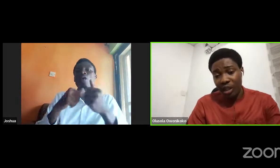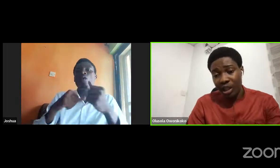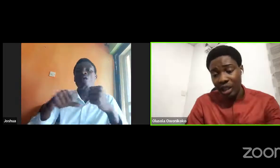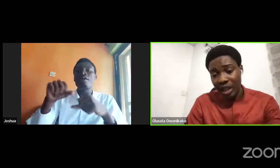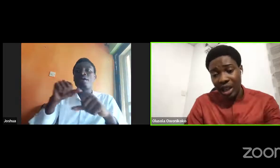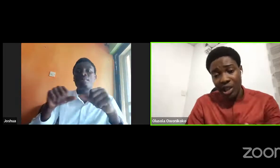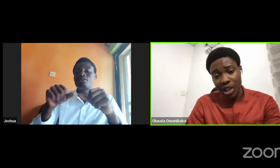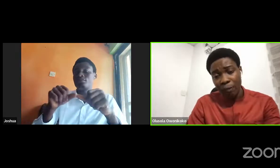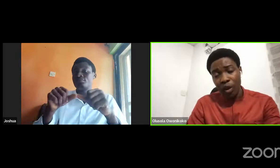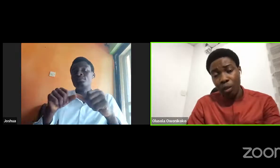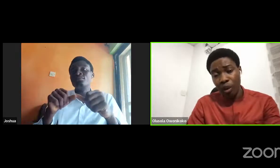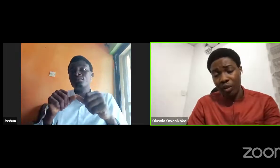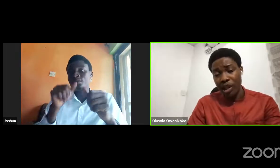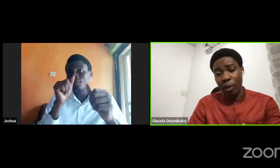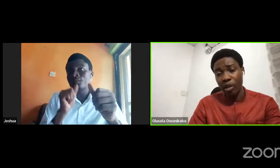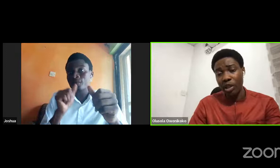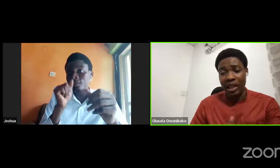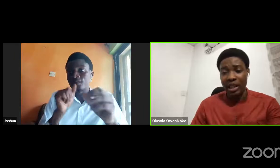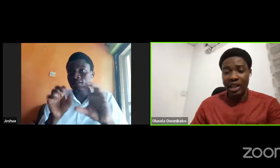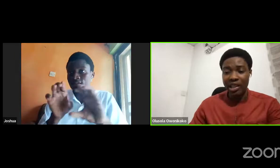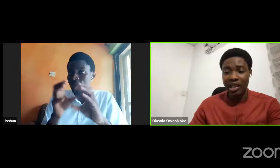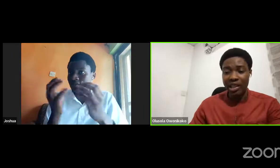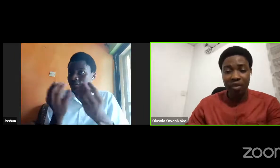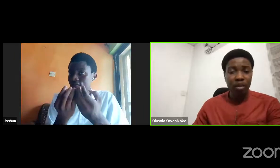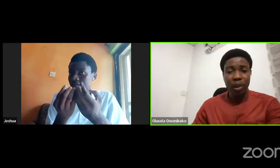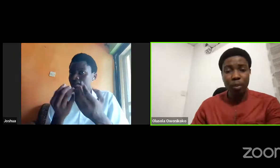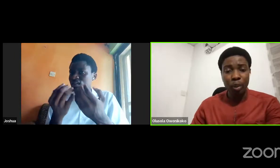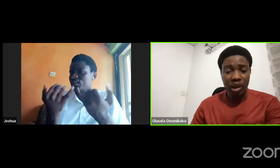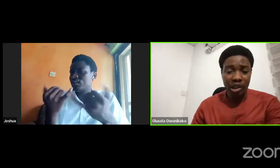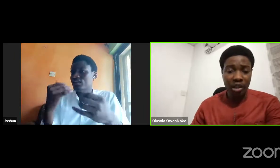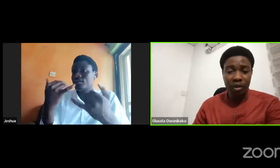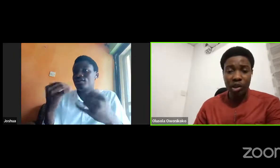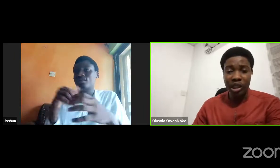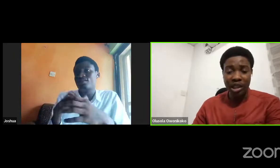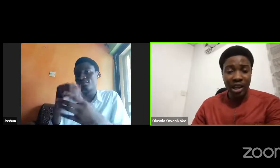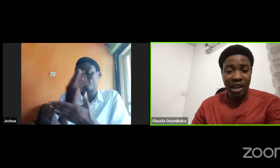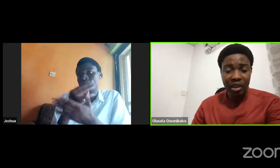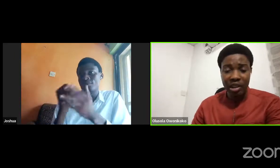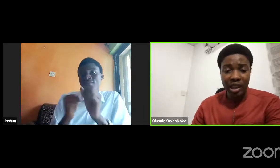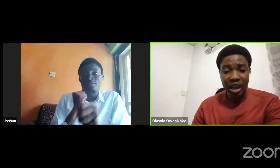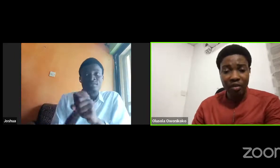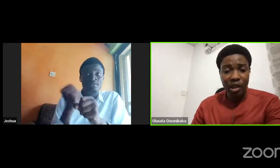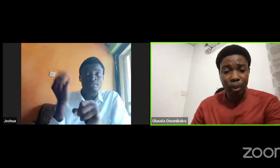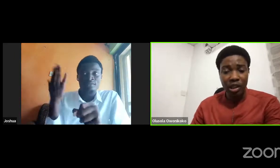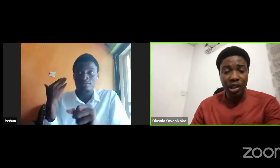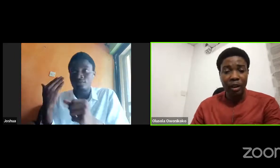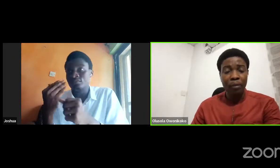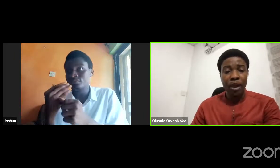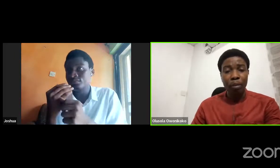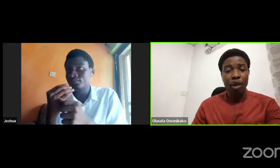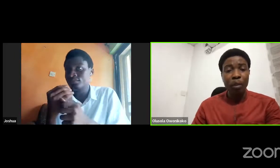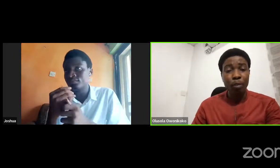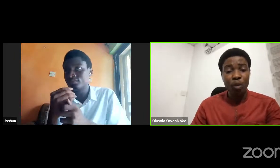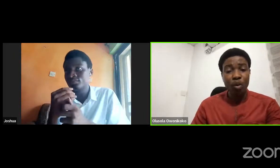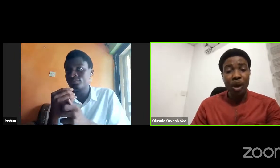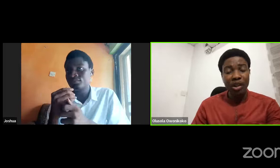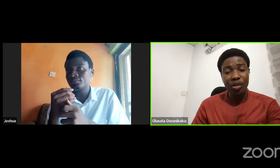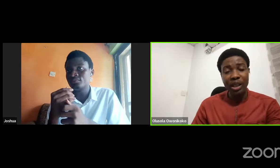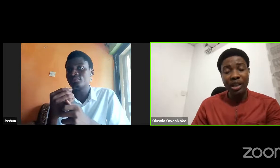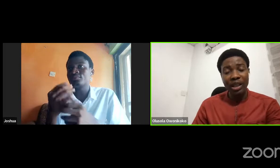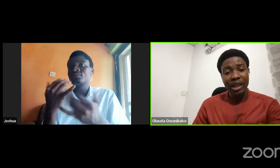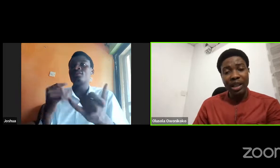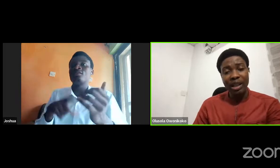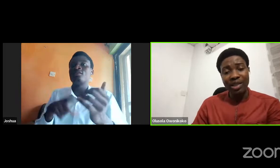work significantly in the last couple of years. Because again, there's a federal government policy, a few states like Lagos State have this policy. But the people